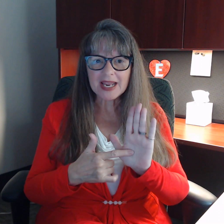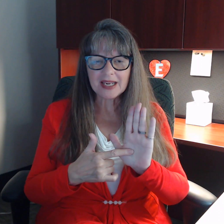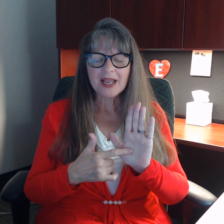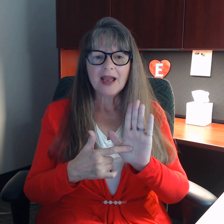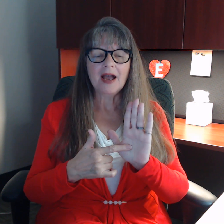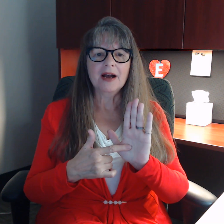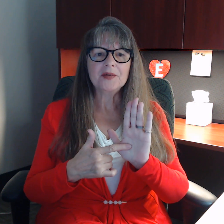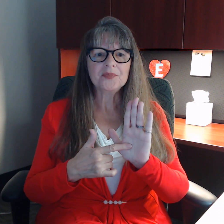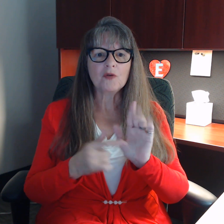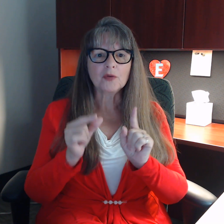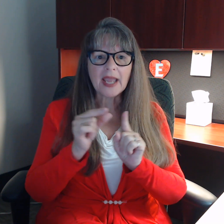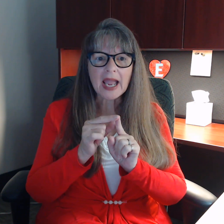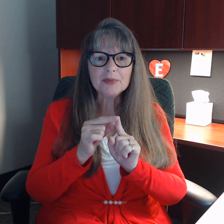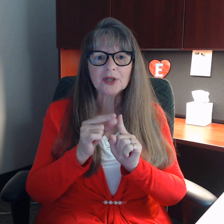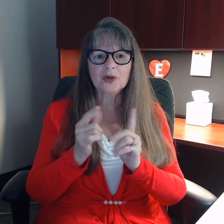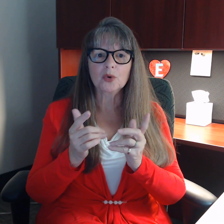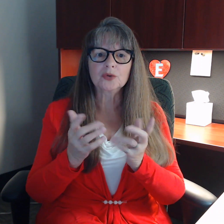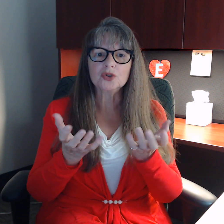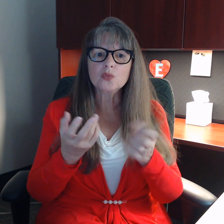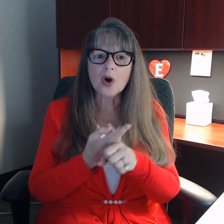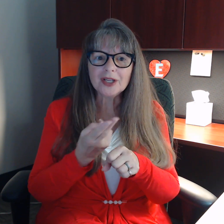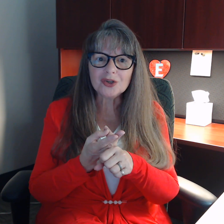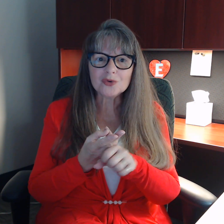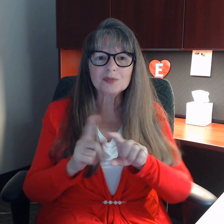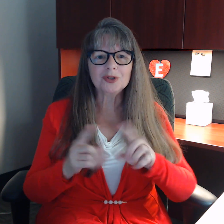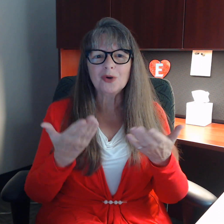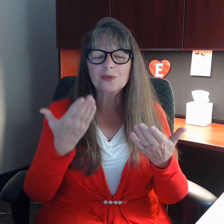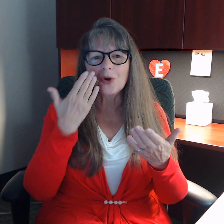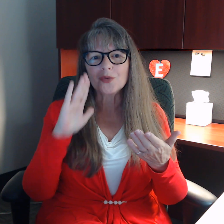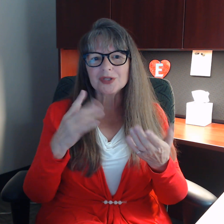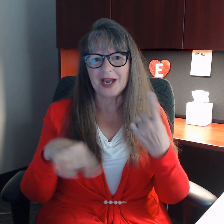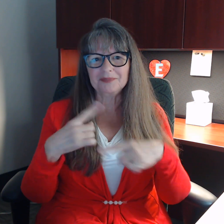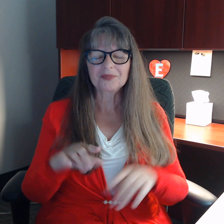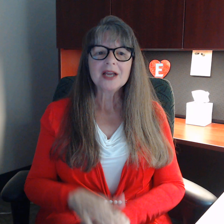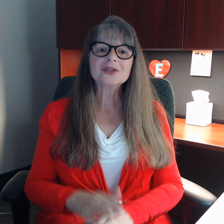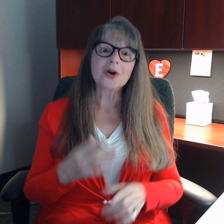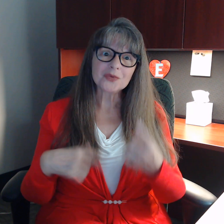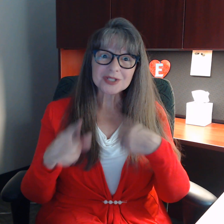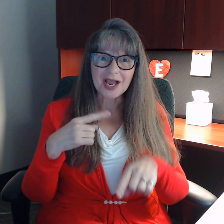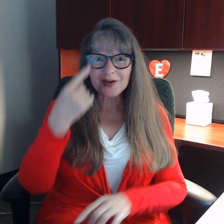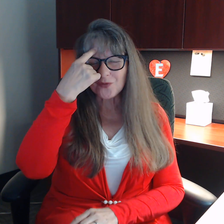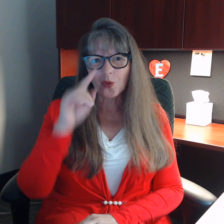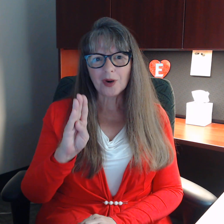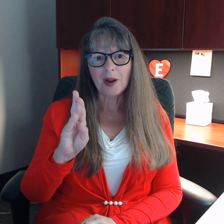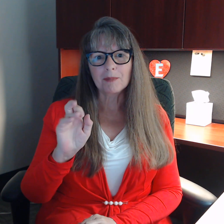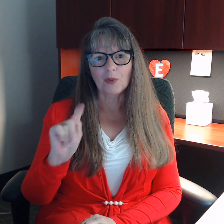convey a vocabulary word that you want to use but don't know the sign. So the sign for